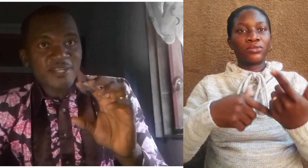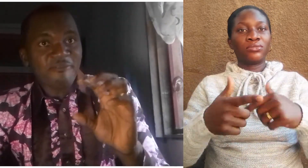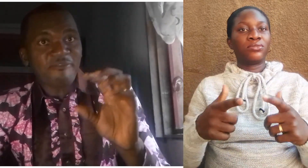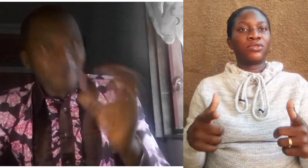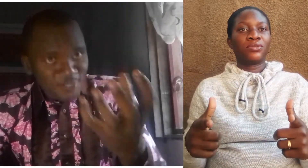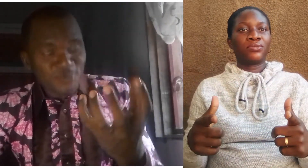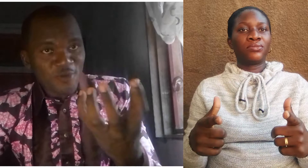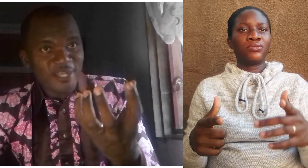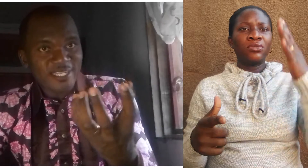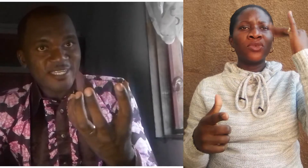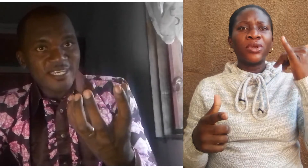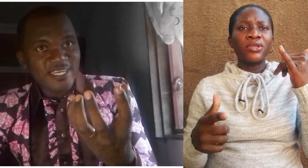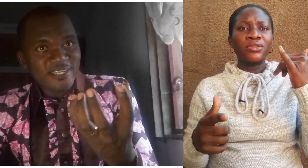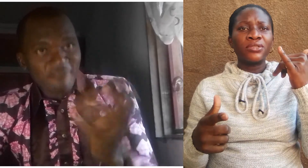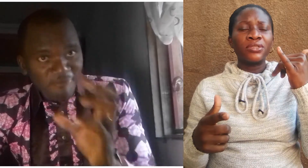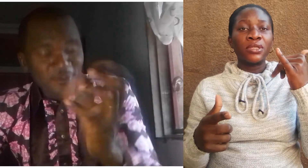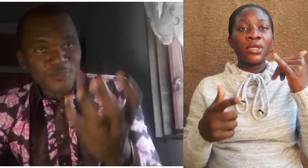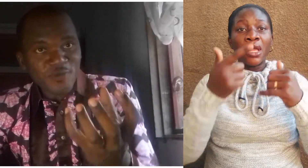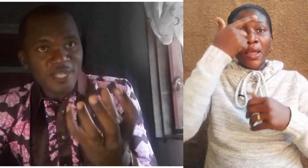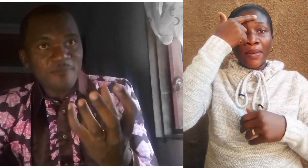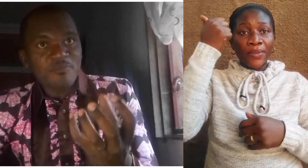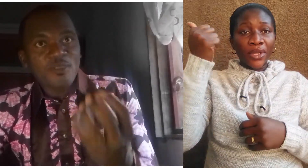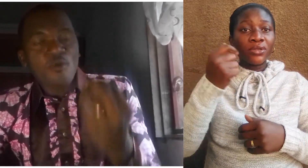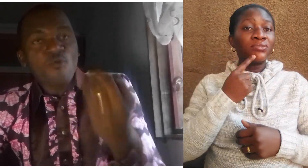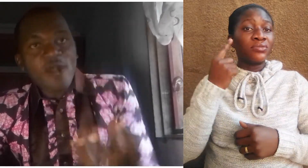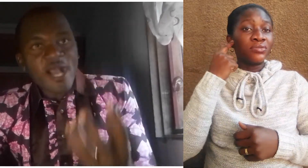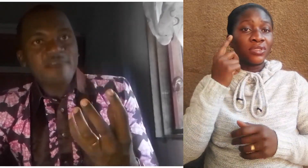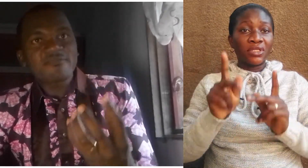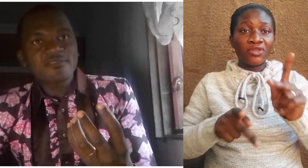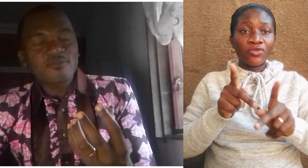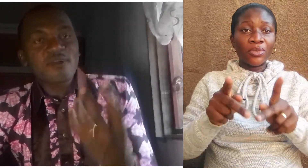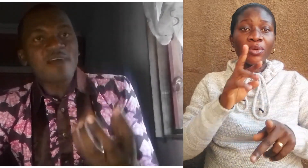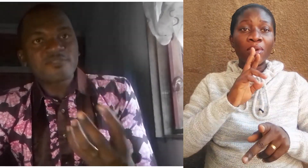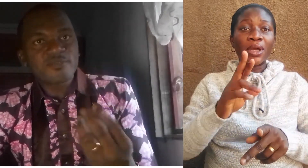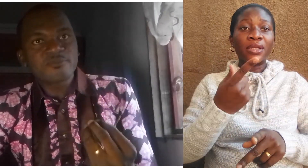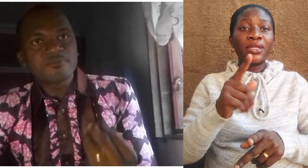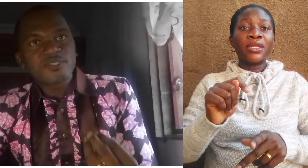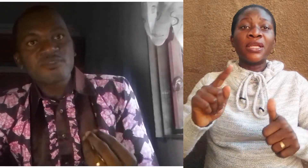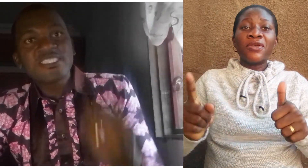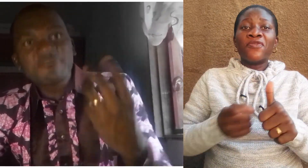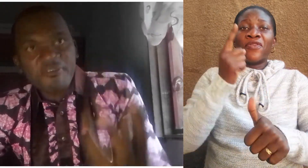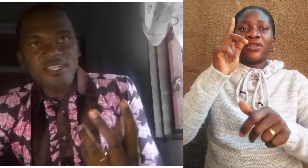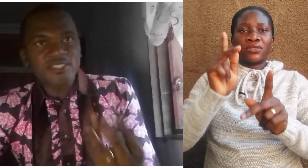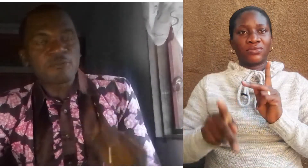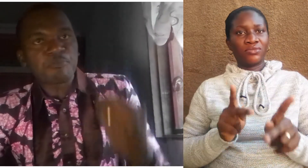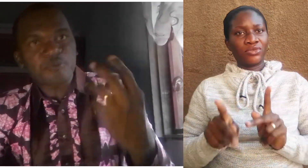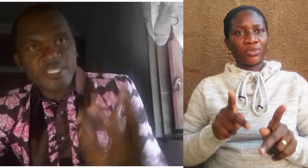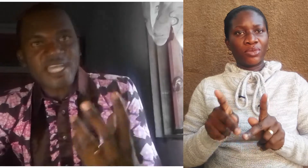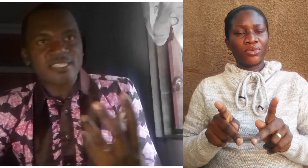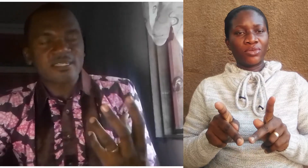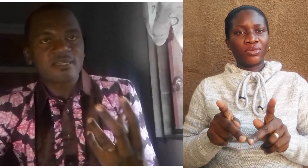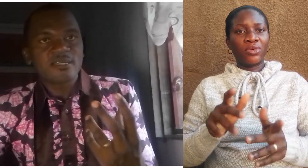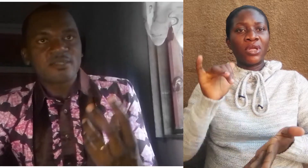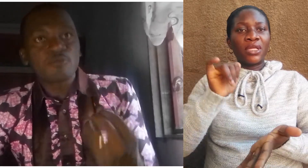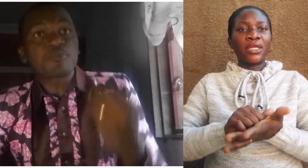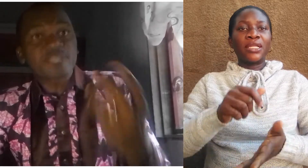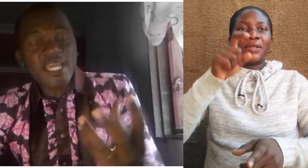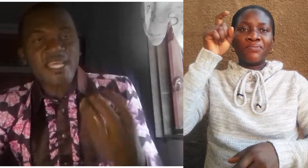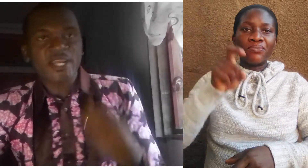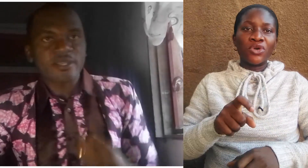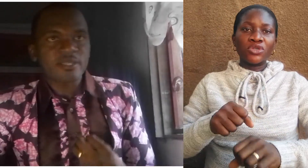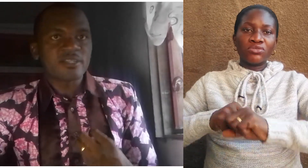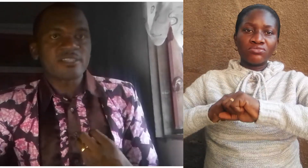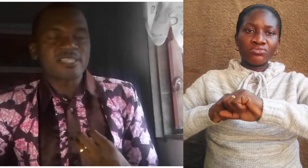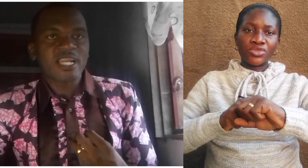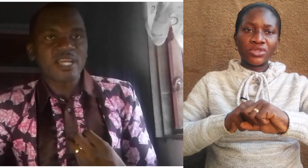are the first one who have to defend, to